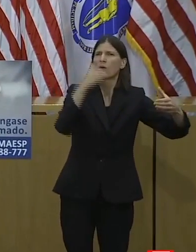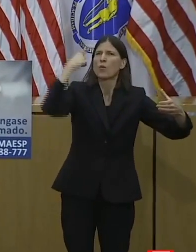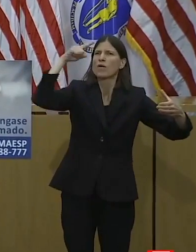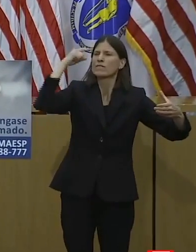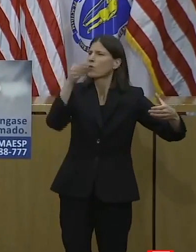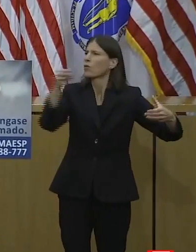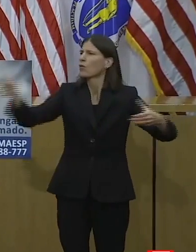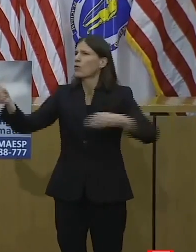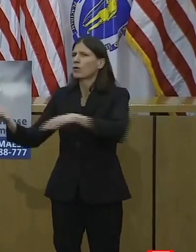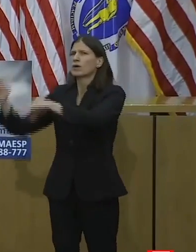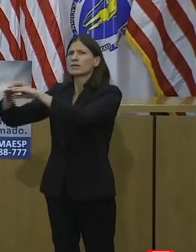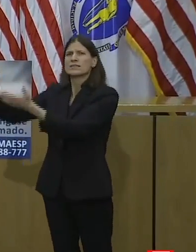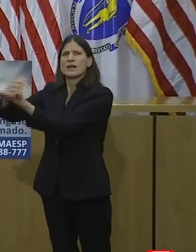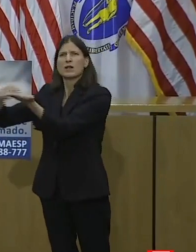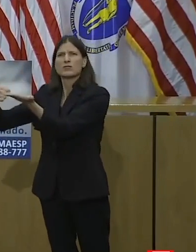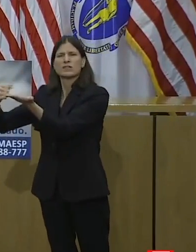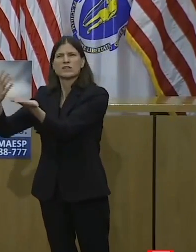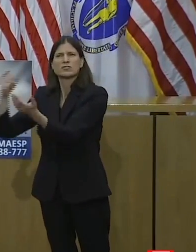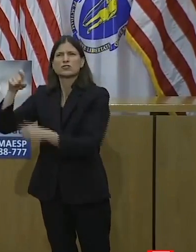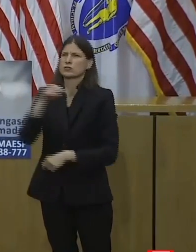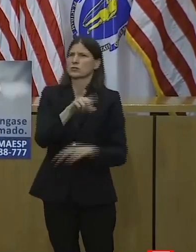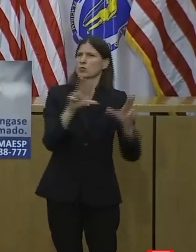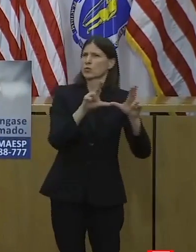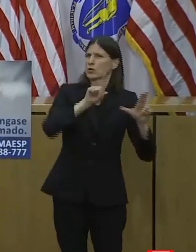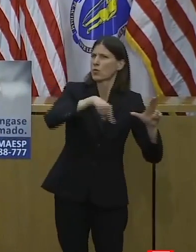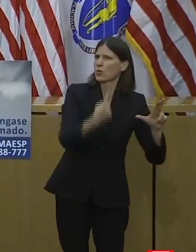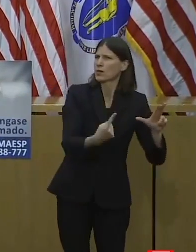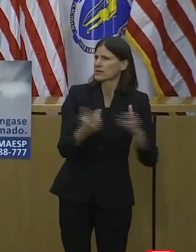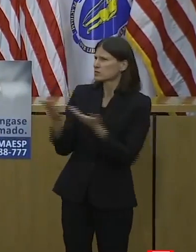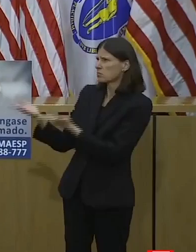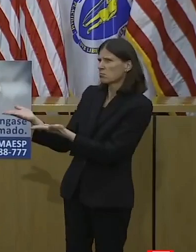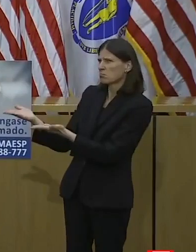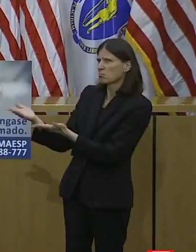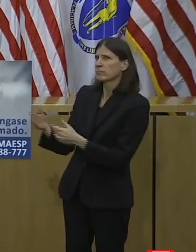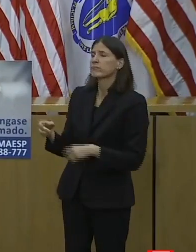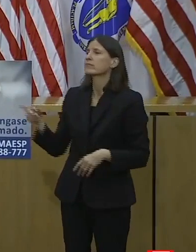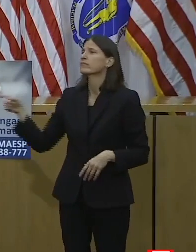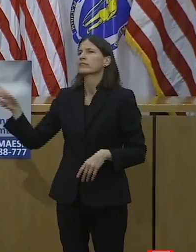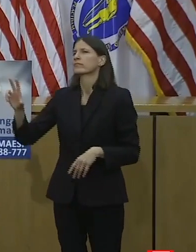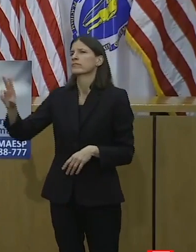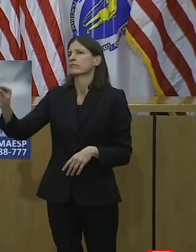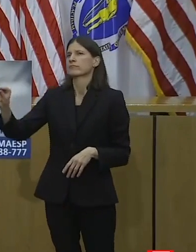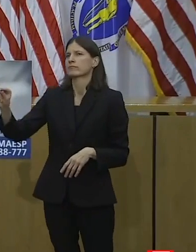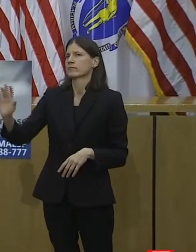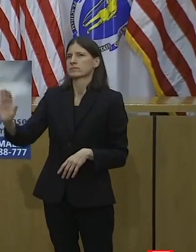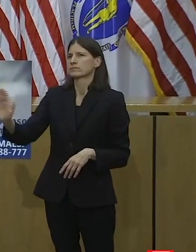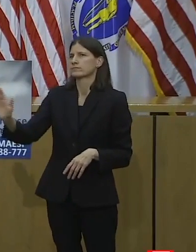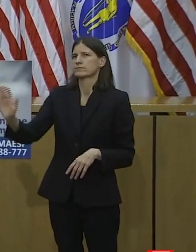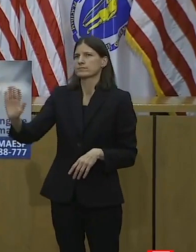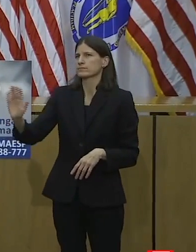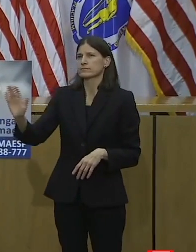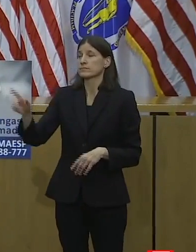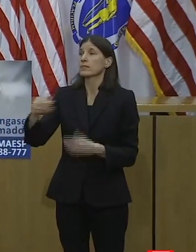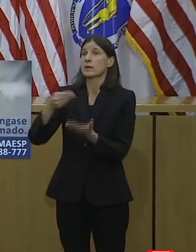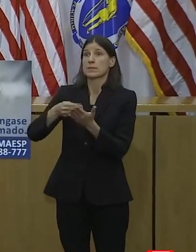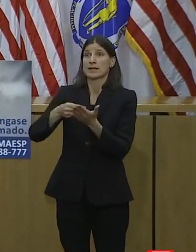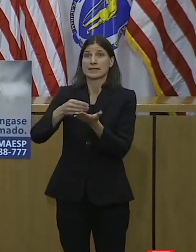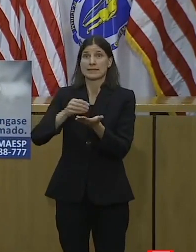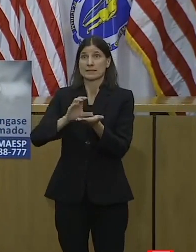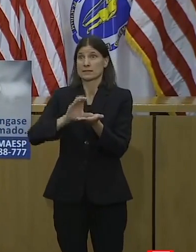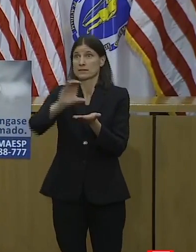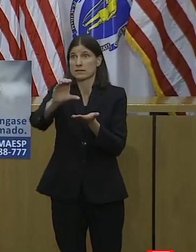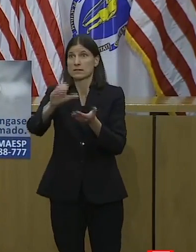about these rate increases, right, so one was a 10% across the board, and then there's a 15% addition if you create these